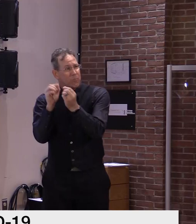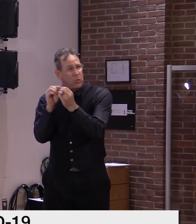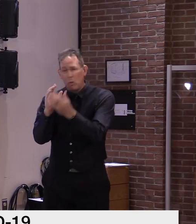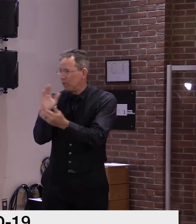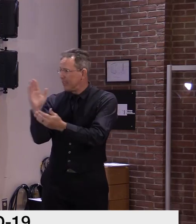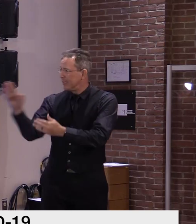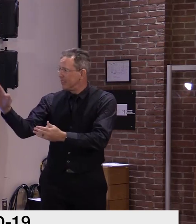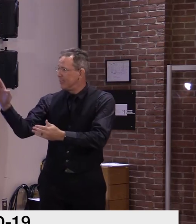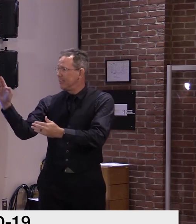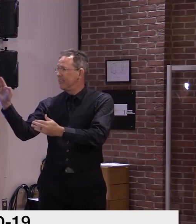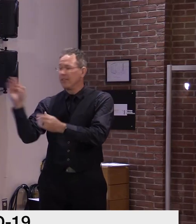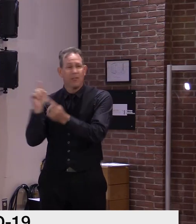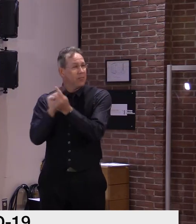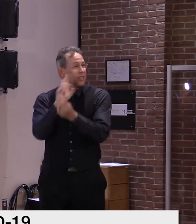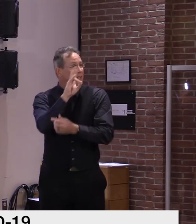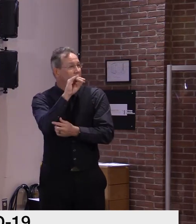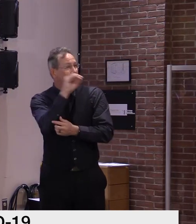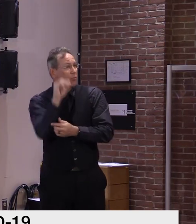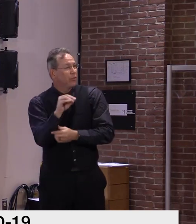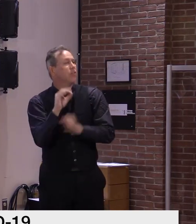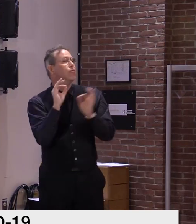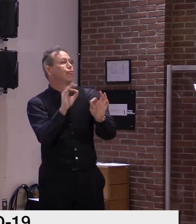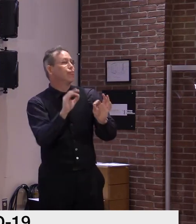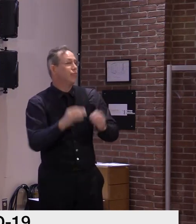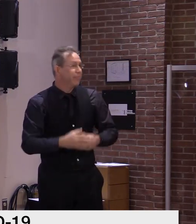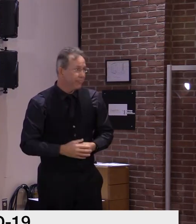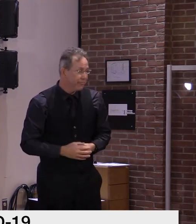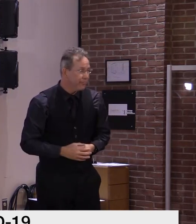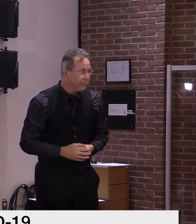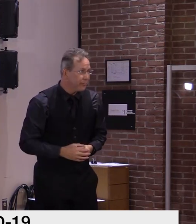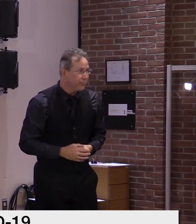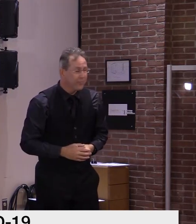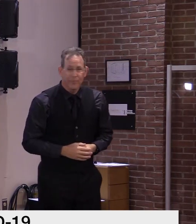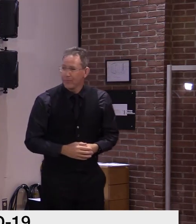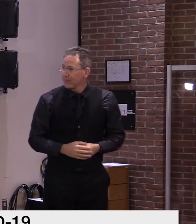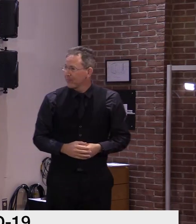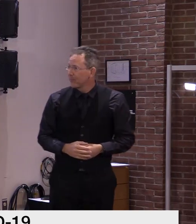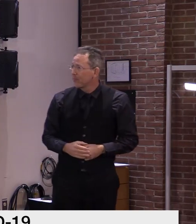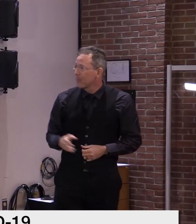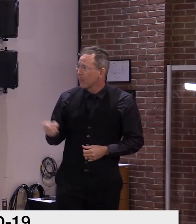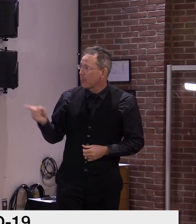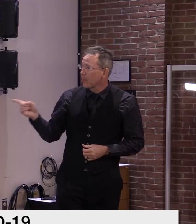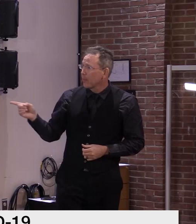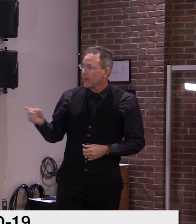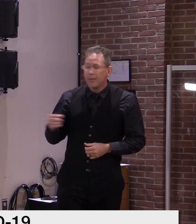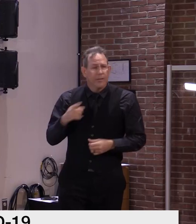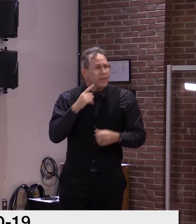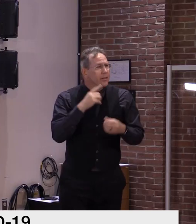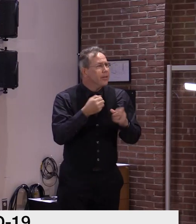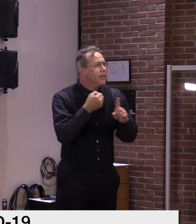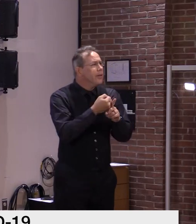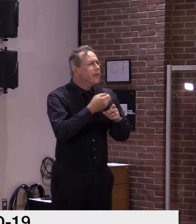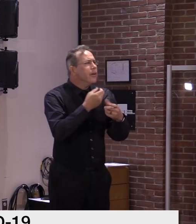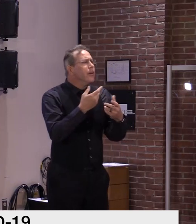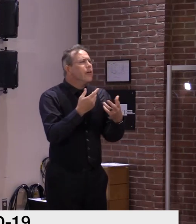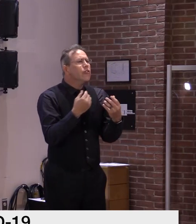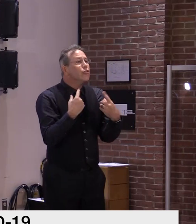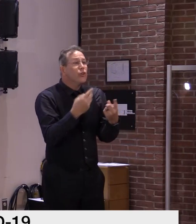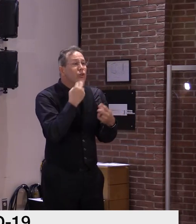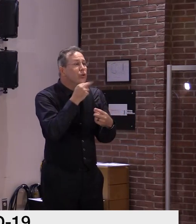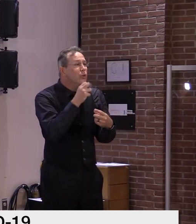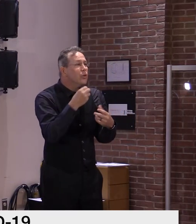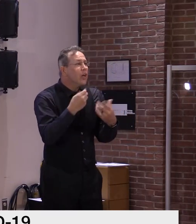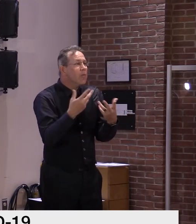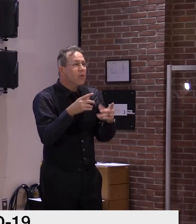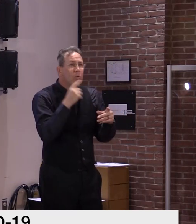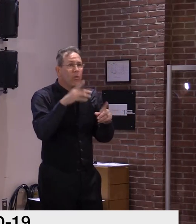goal. Vermont's high vaccination rates continue to lead to favorable case trends, hospitalization trends, and fatality rates in